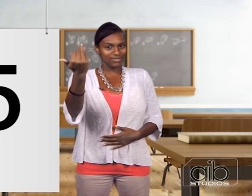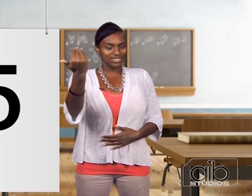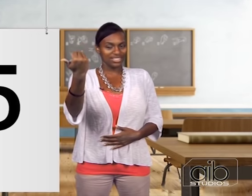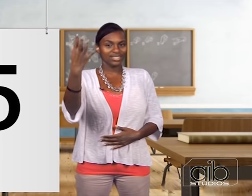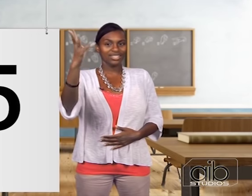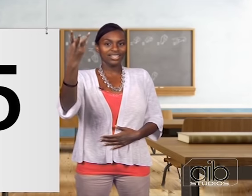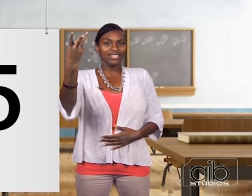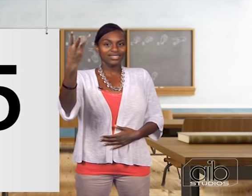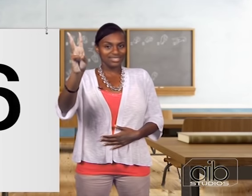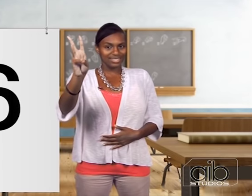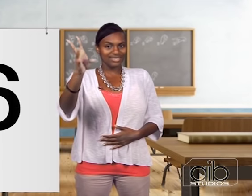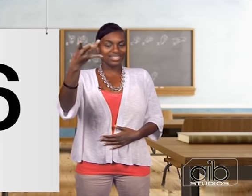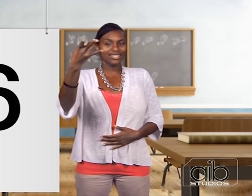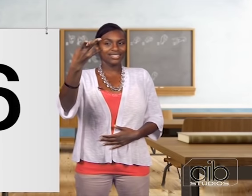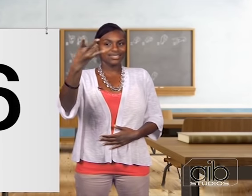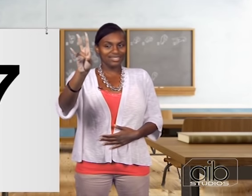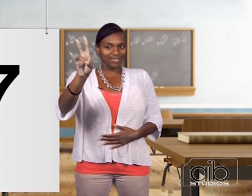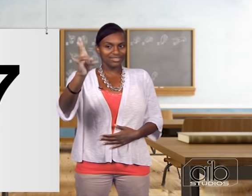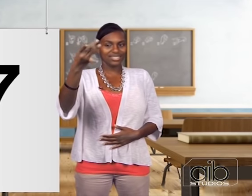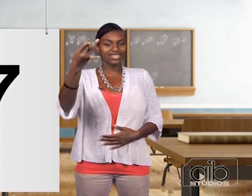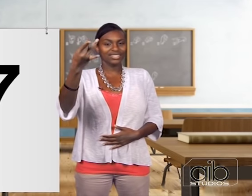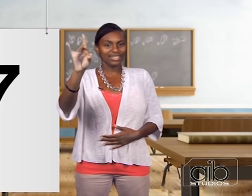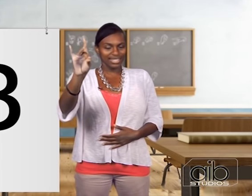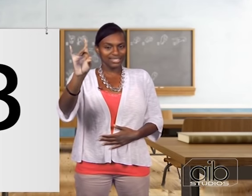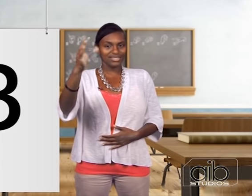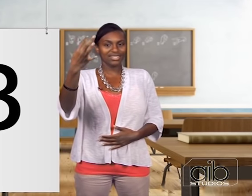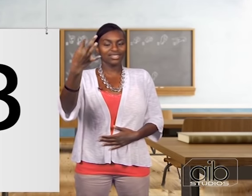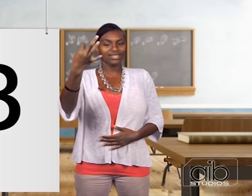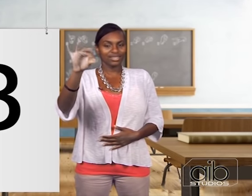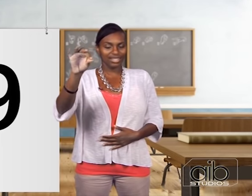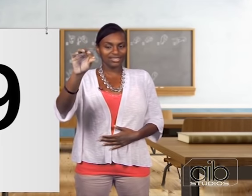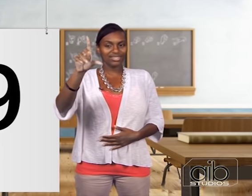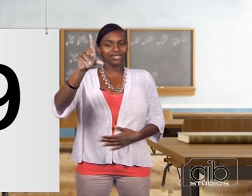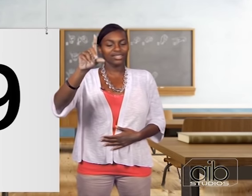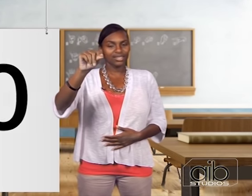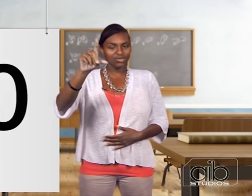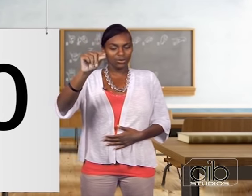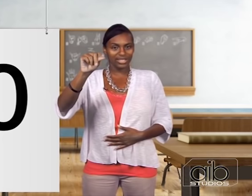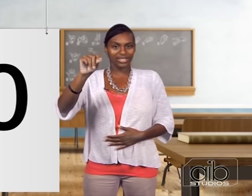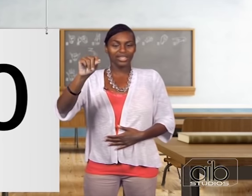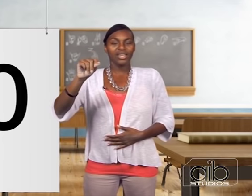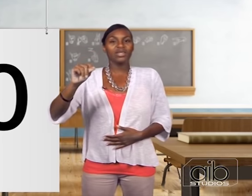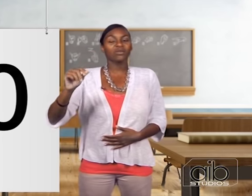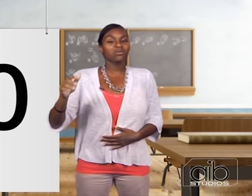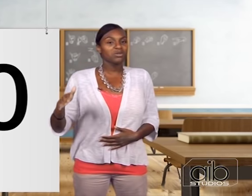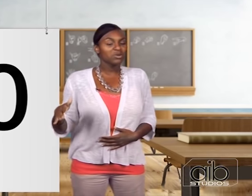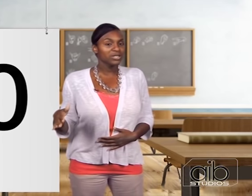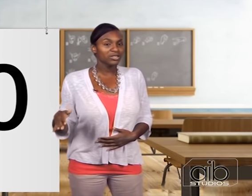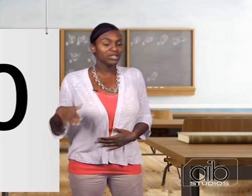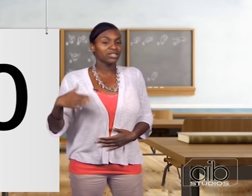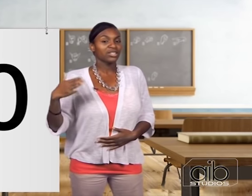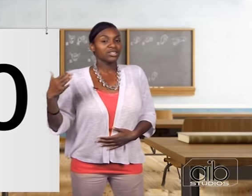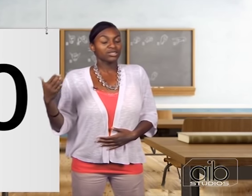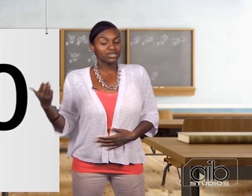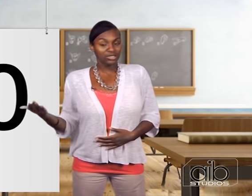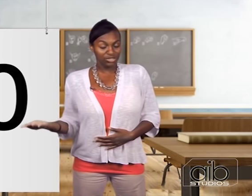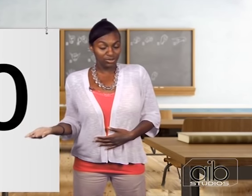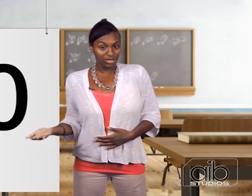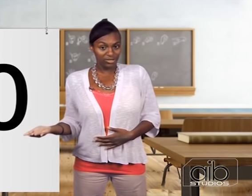15, 16, 17, 18, 19, and 20. Now remember, we learned two other different